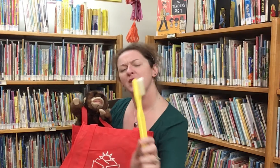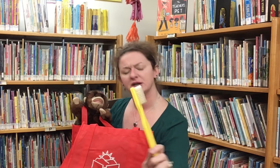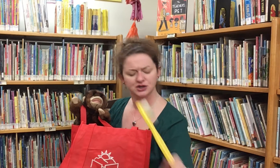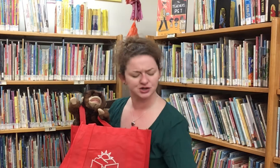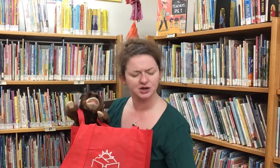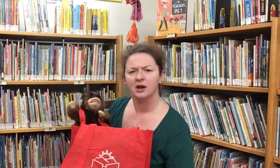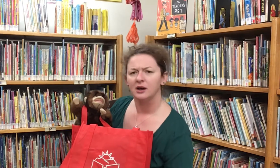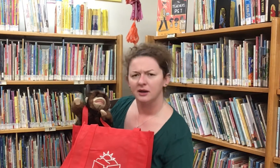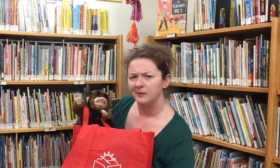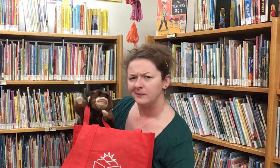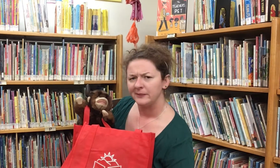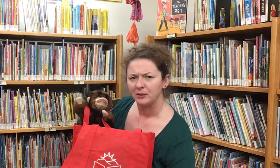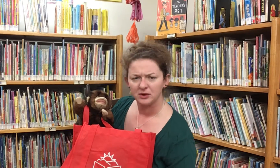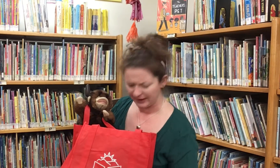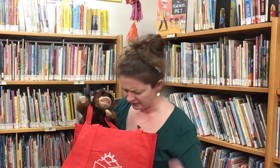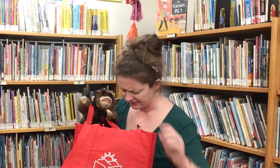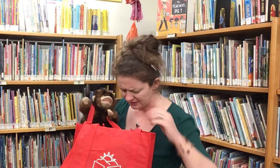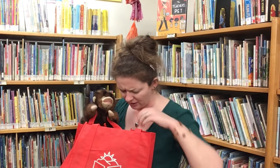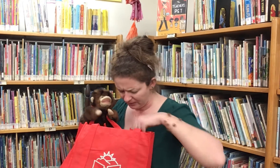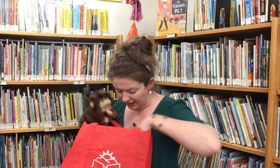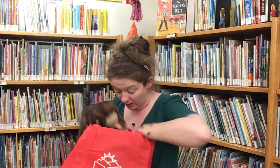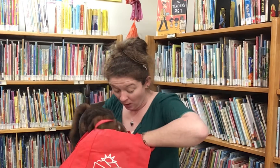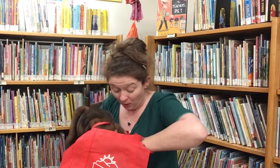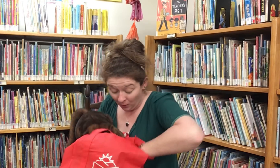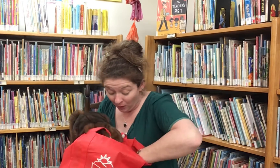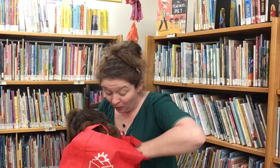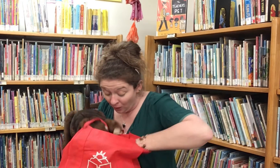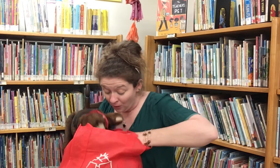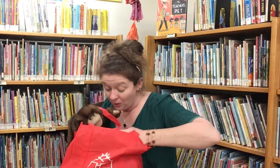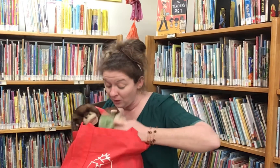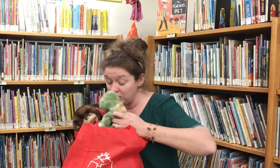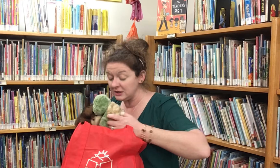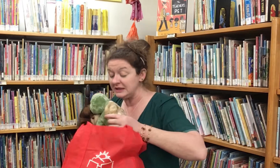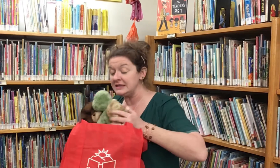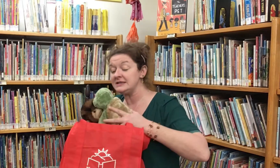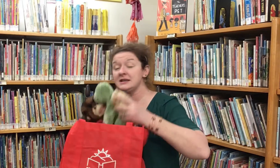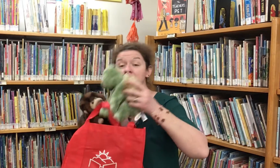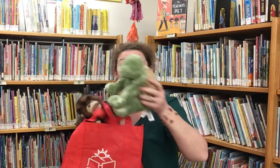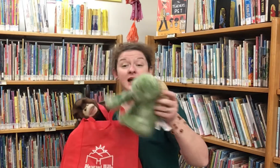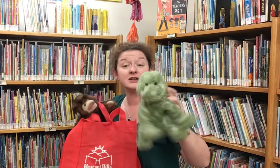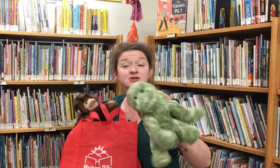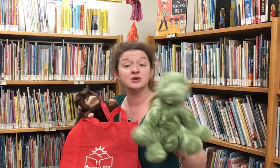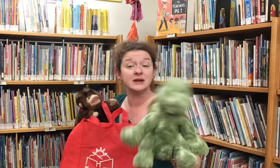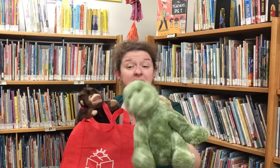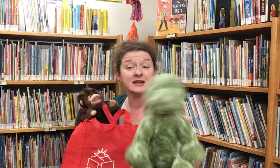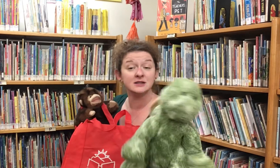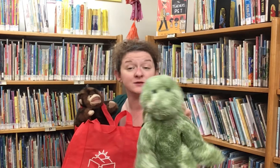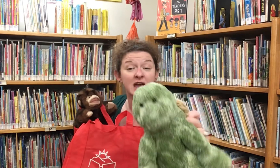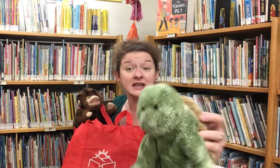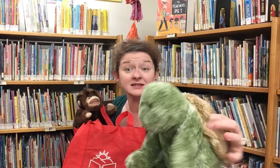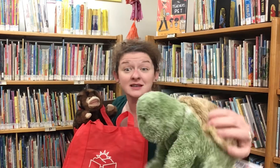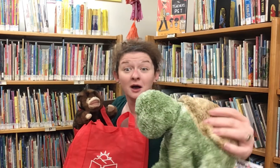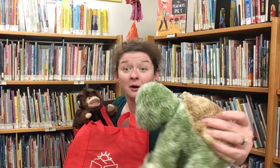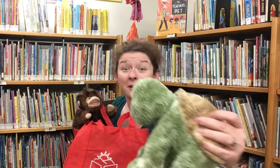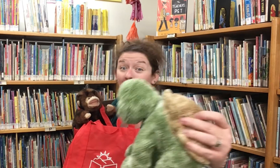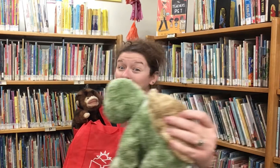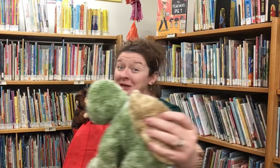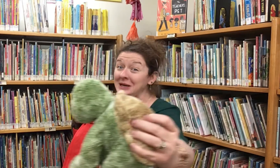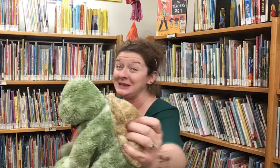Toothbrush. I wonder what else is in our bag. Oh, look at this guy. Do you know what he is, friends? He's